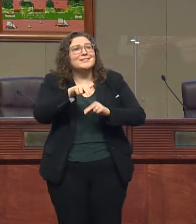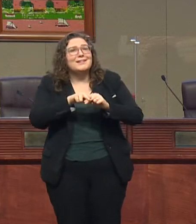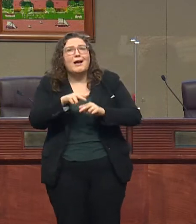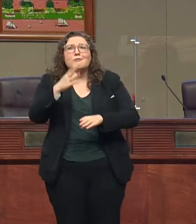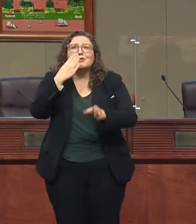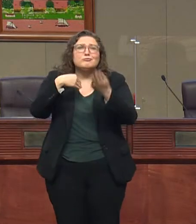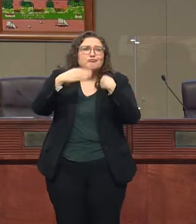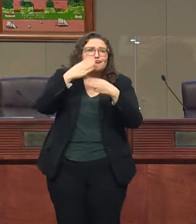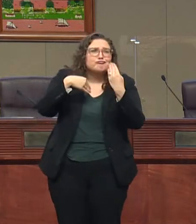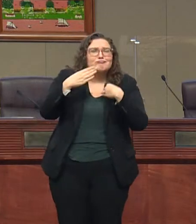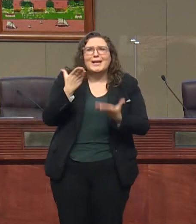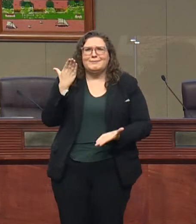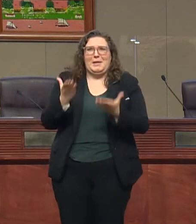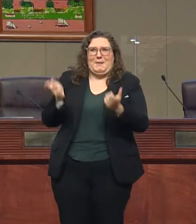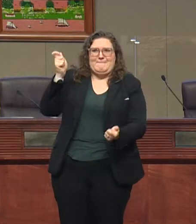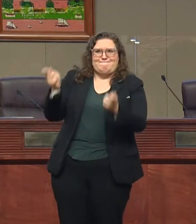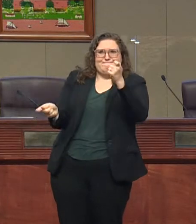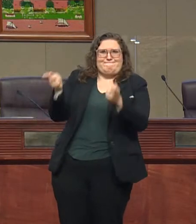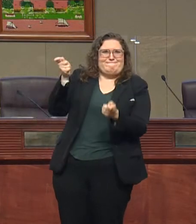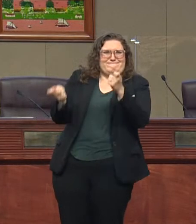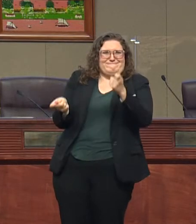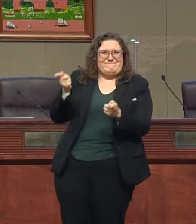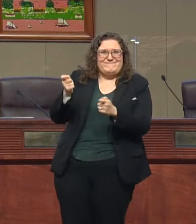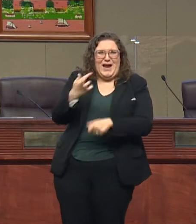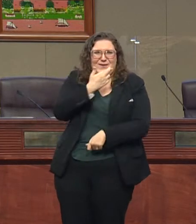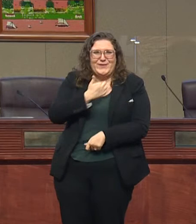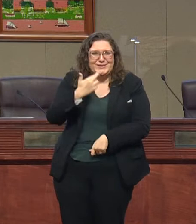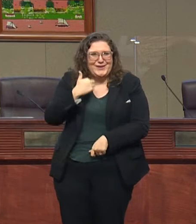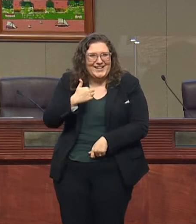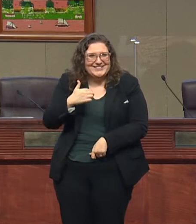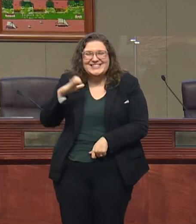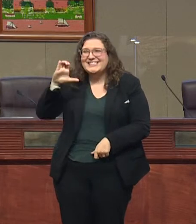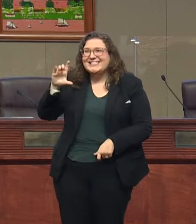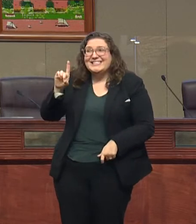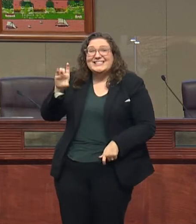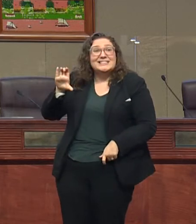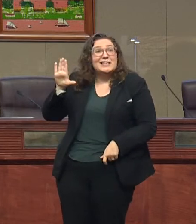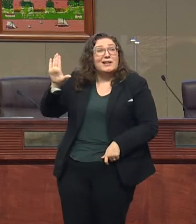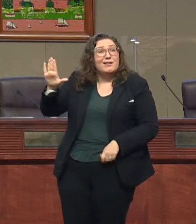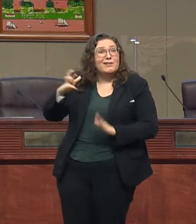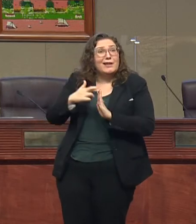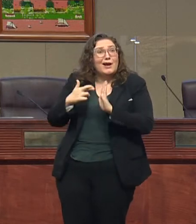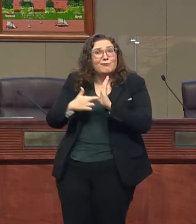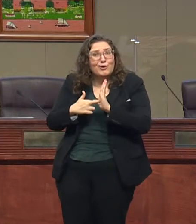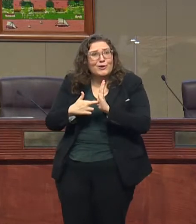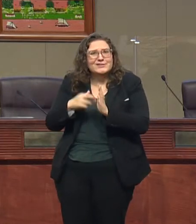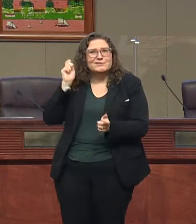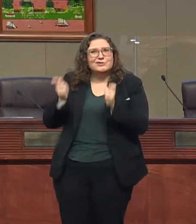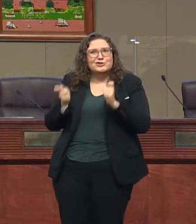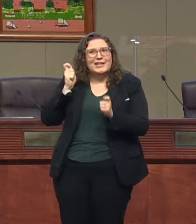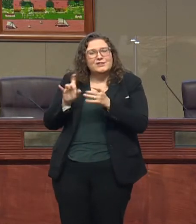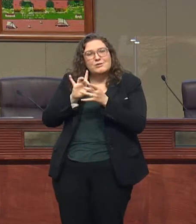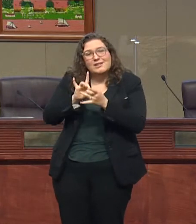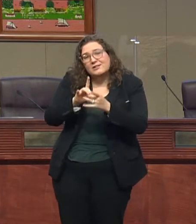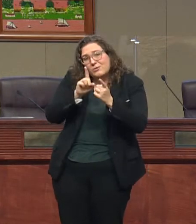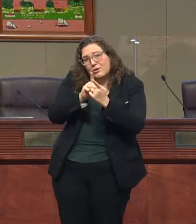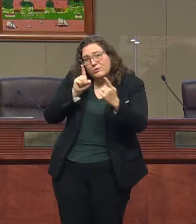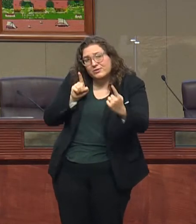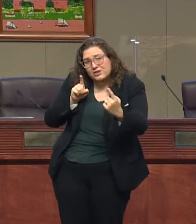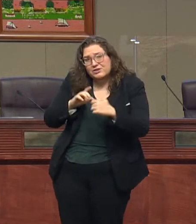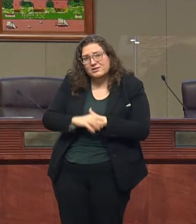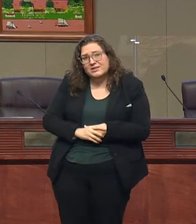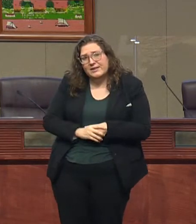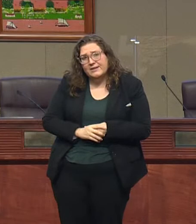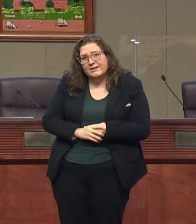I think that can be made there. The CDC has revised its guidelines regarding social distancing. We can make some modifications